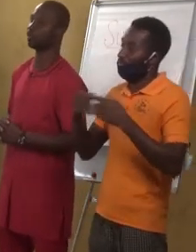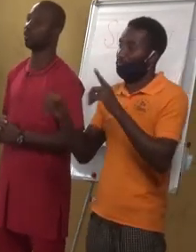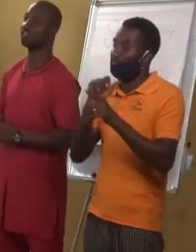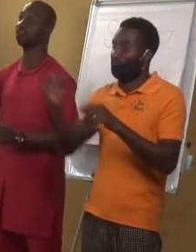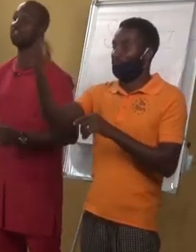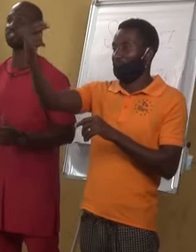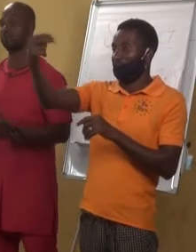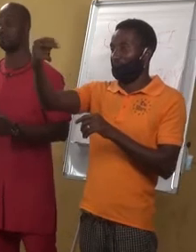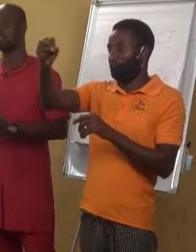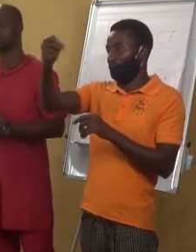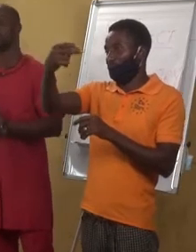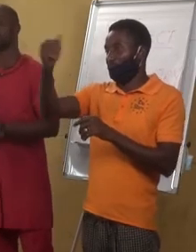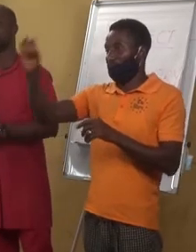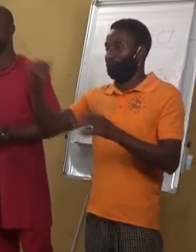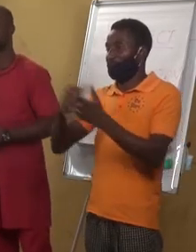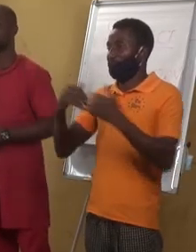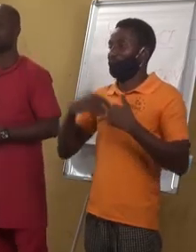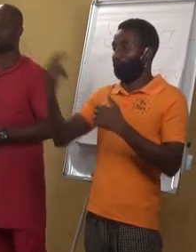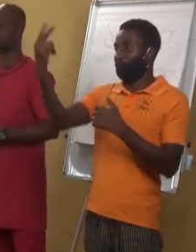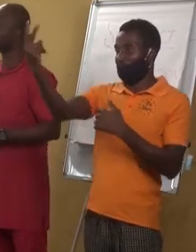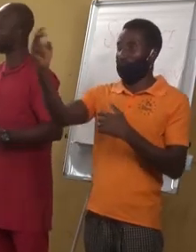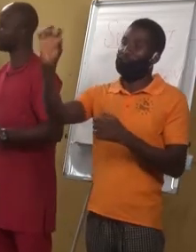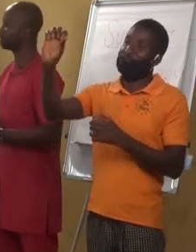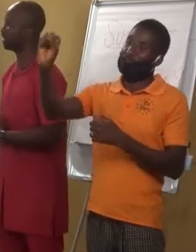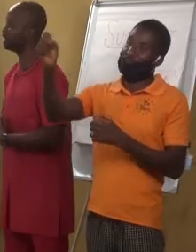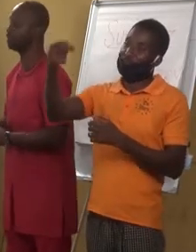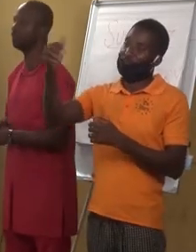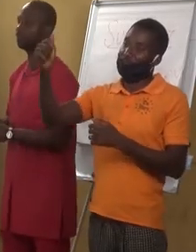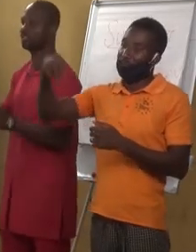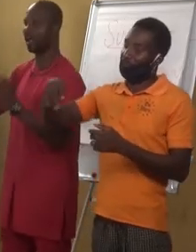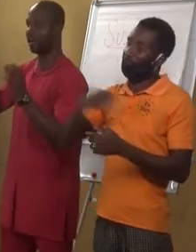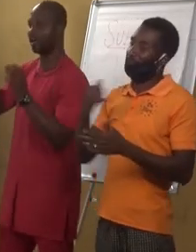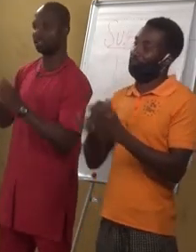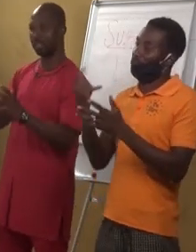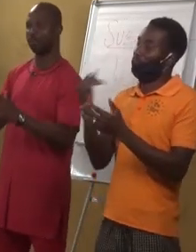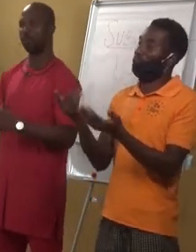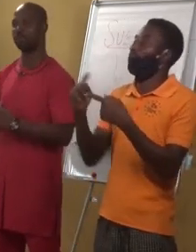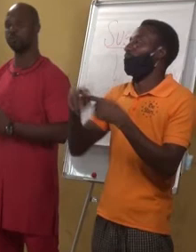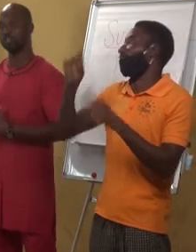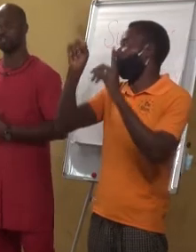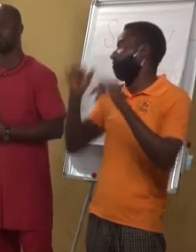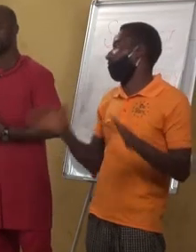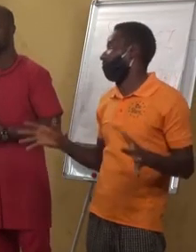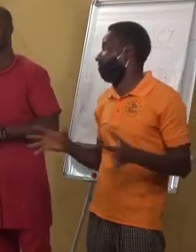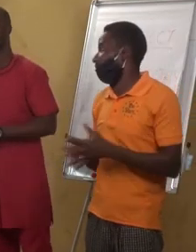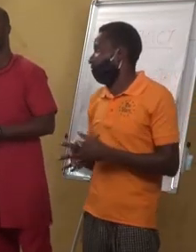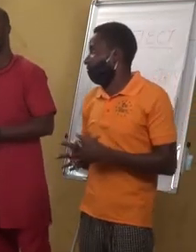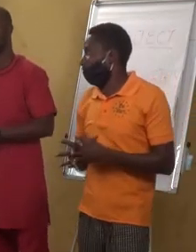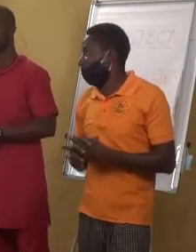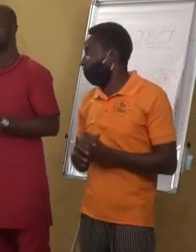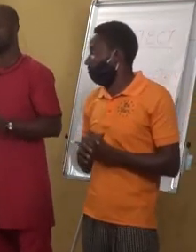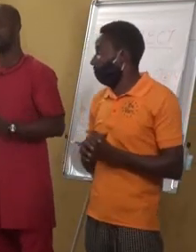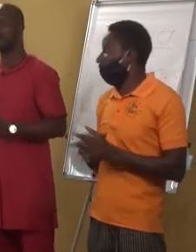sometimes called the V shape. It's always common in examination. You are asked to tell the shape of the molecule of